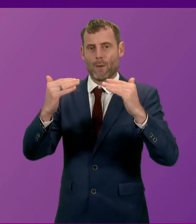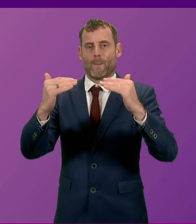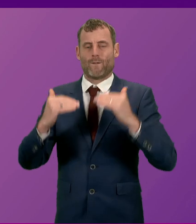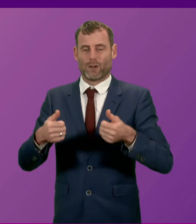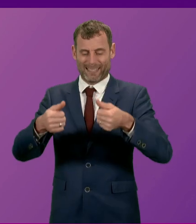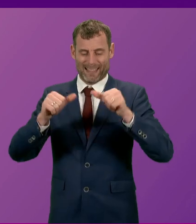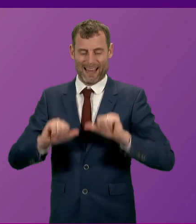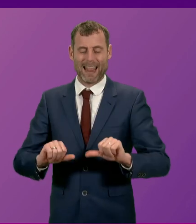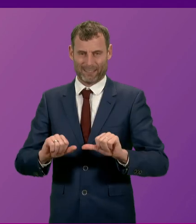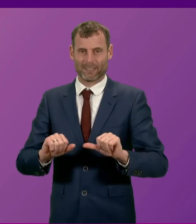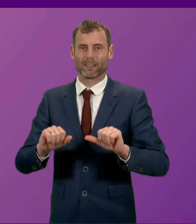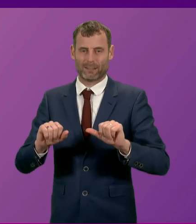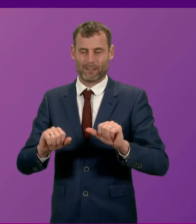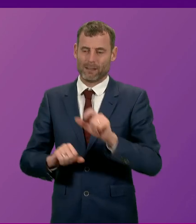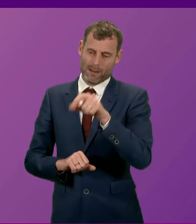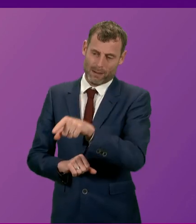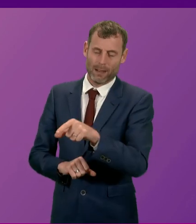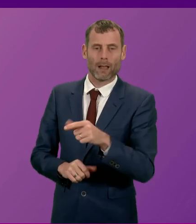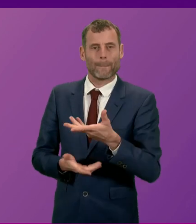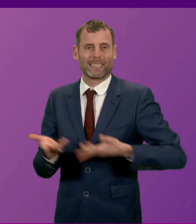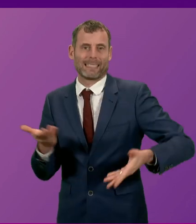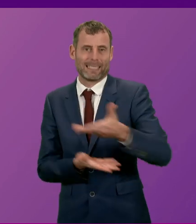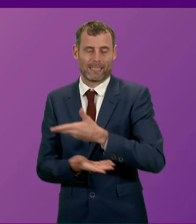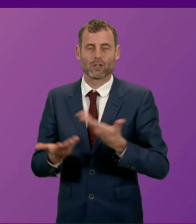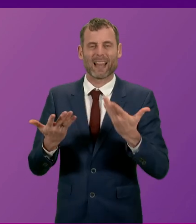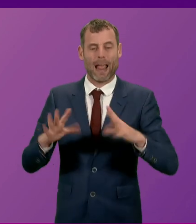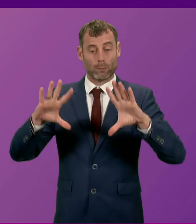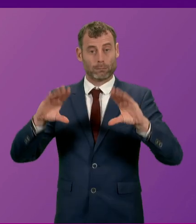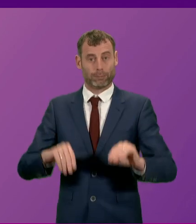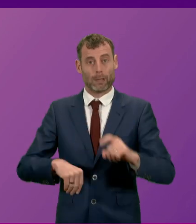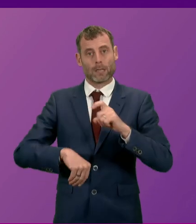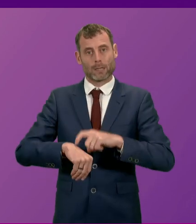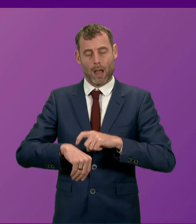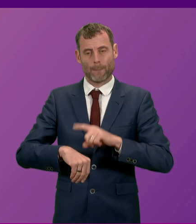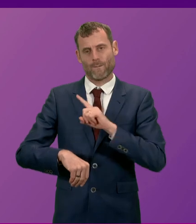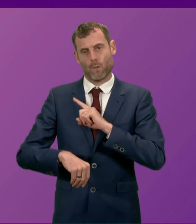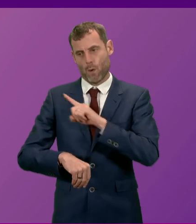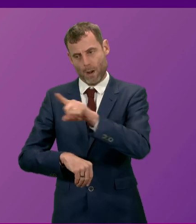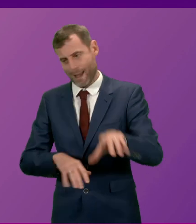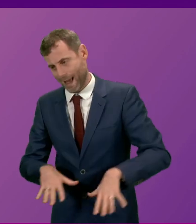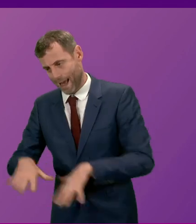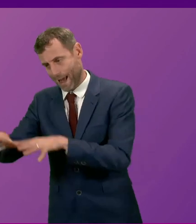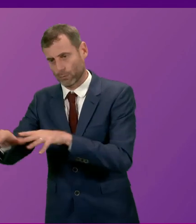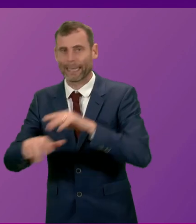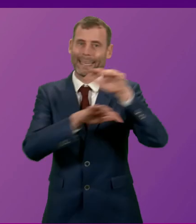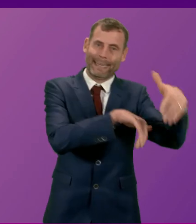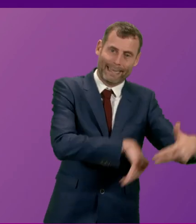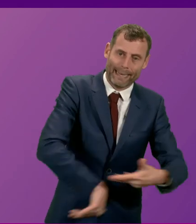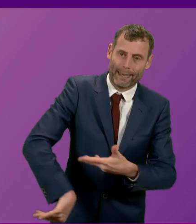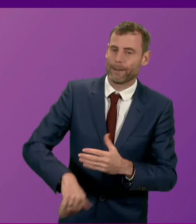Paul O'Kane, and there'll now be a short suspension to allow those leaving the chamber and the public gallery to do so.